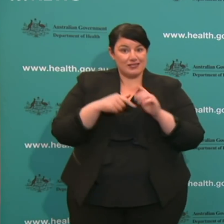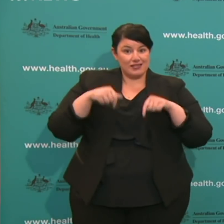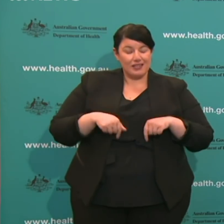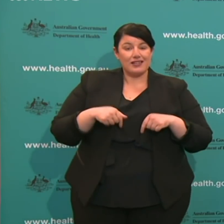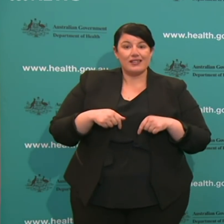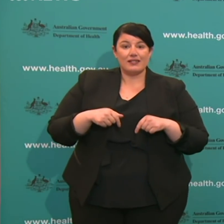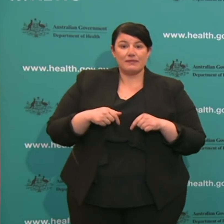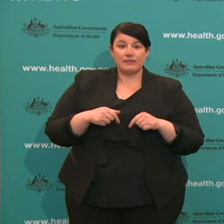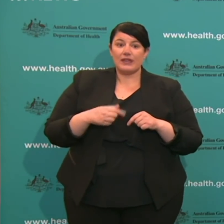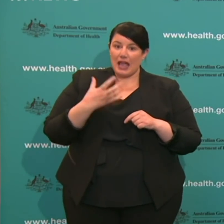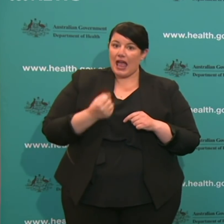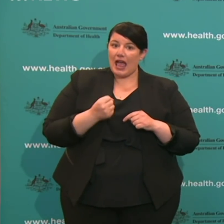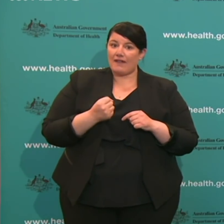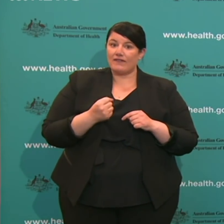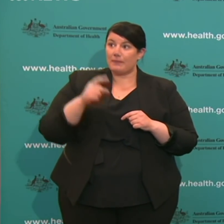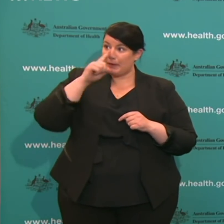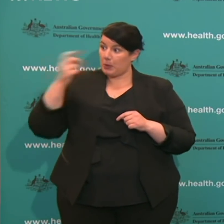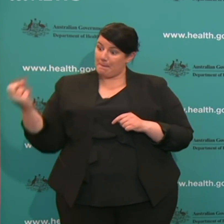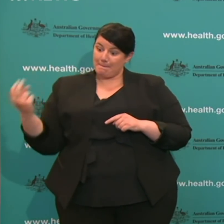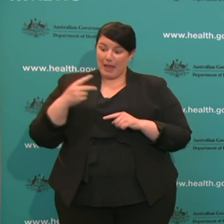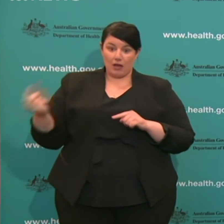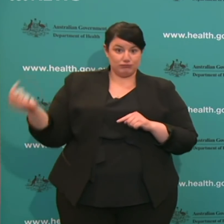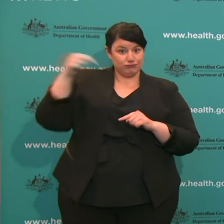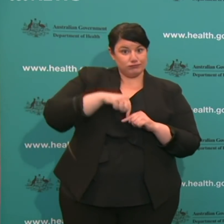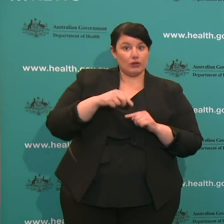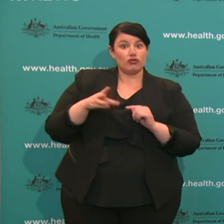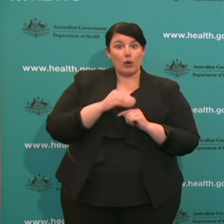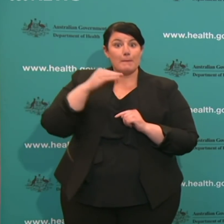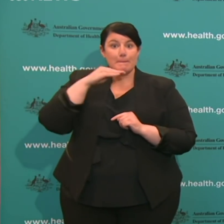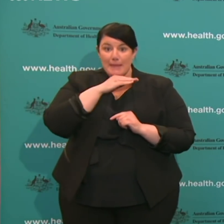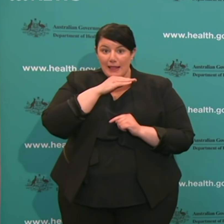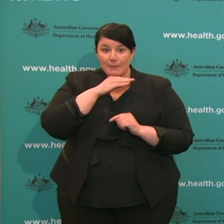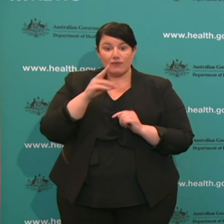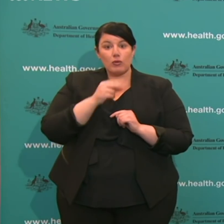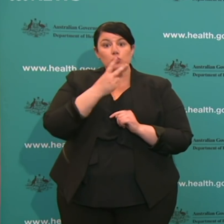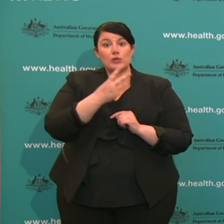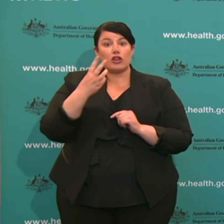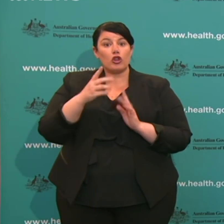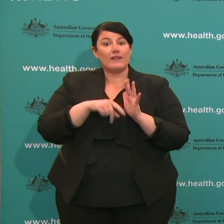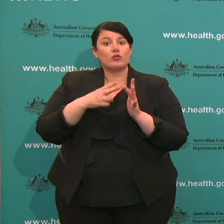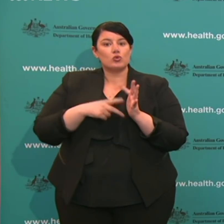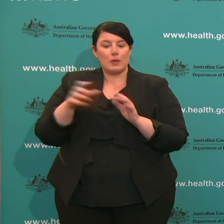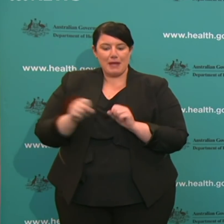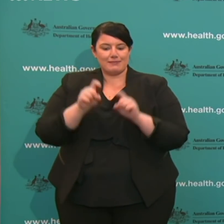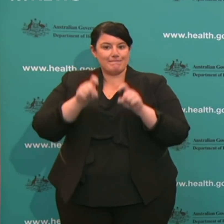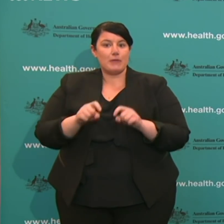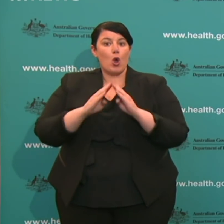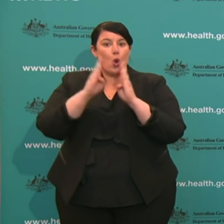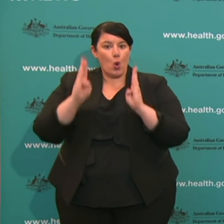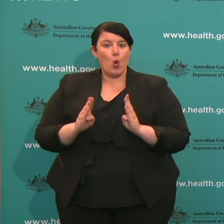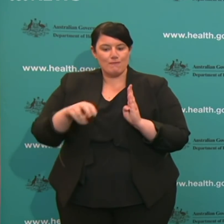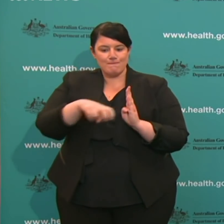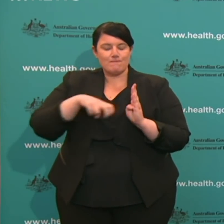retrospective isolation for people who have come from Melbourne since June the 23rd, who are required to quarantine and